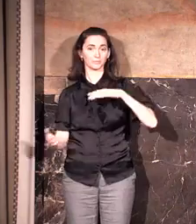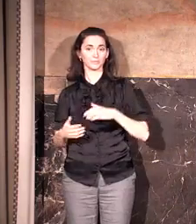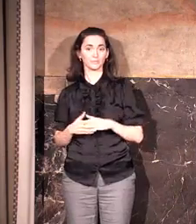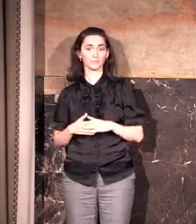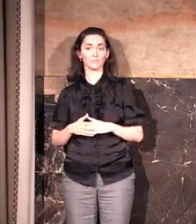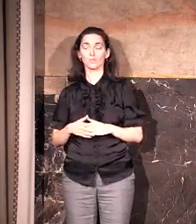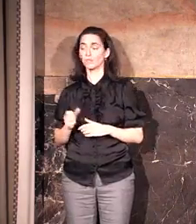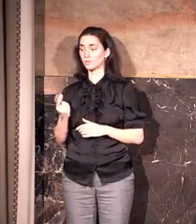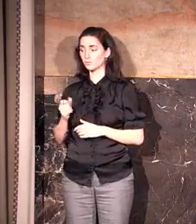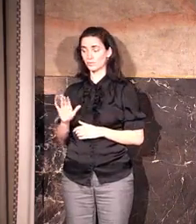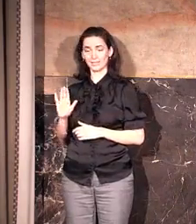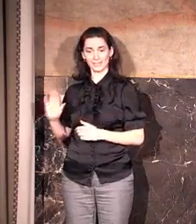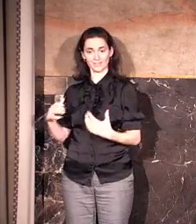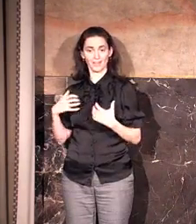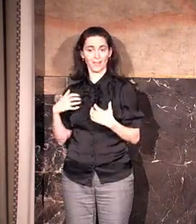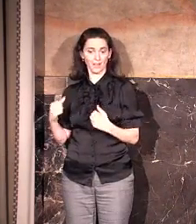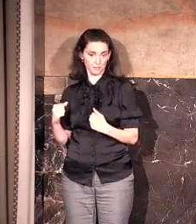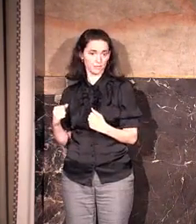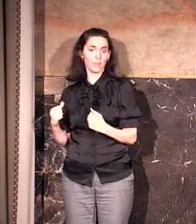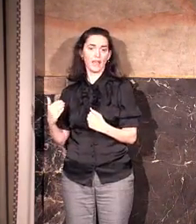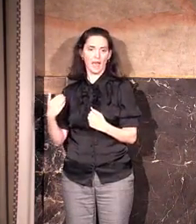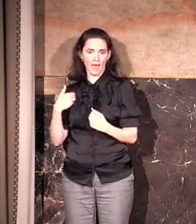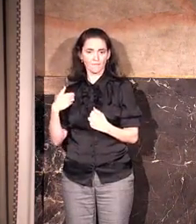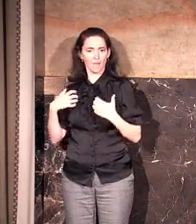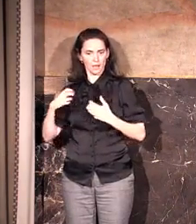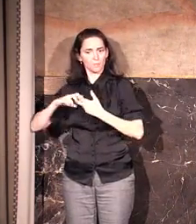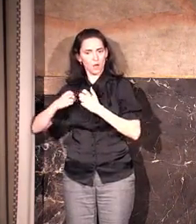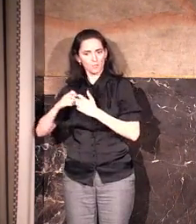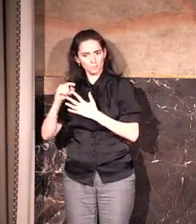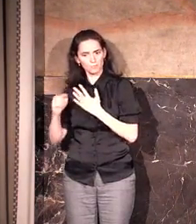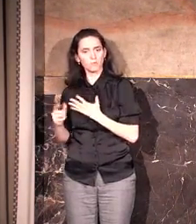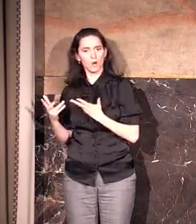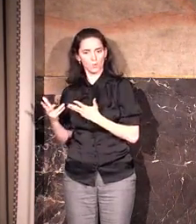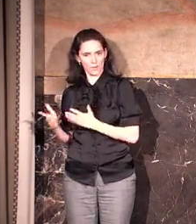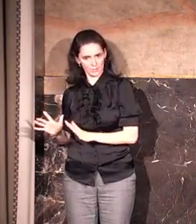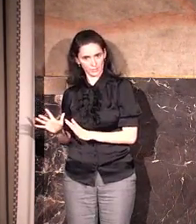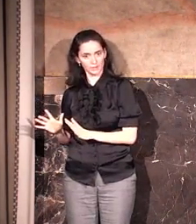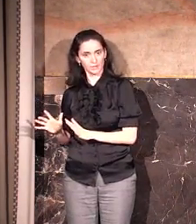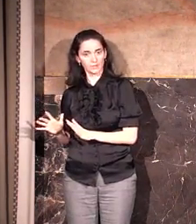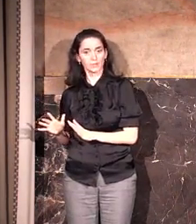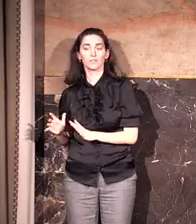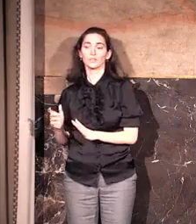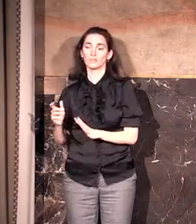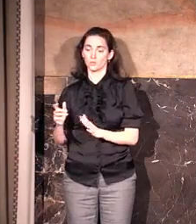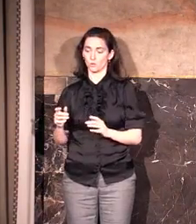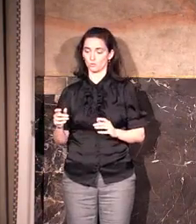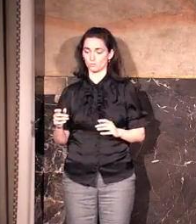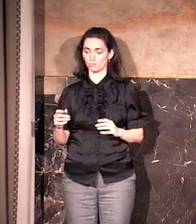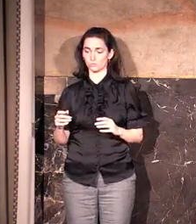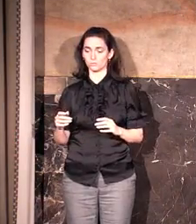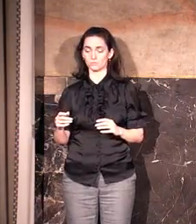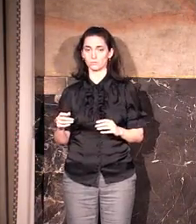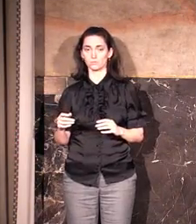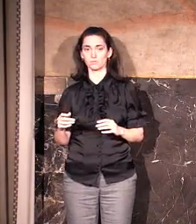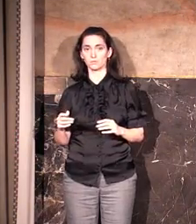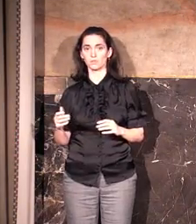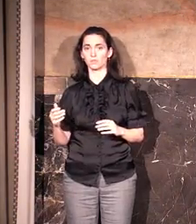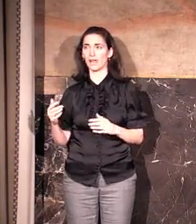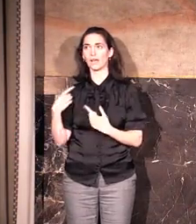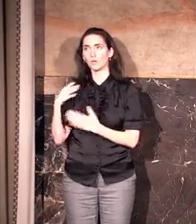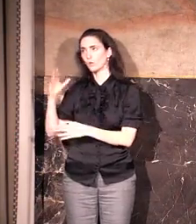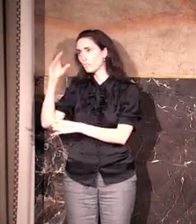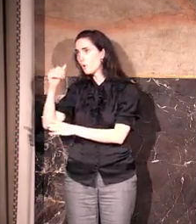a compromised immune system and so forth, so he did have one of the comorbidities. Actually, I don't know if it was a boy or a